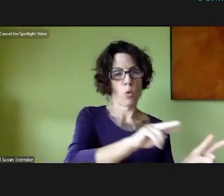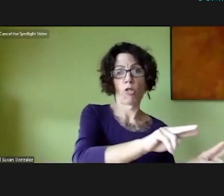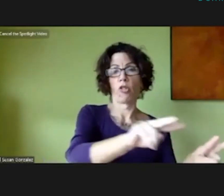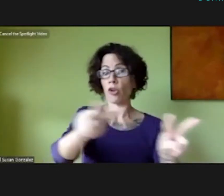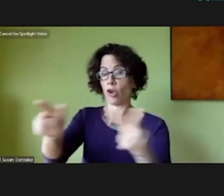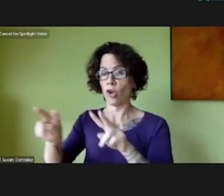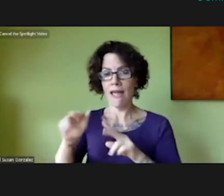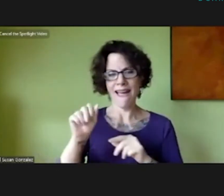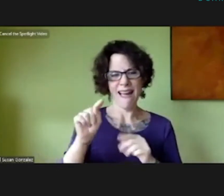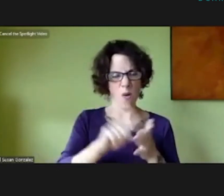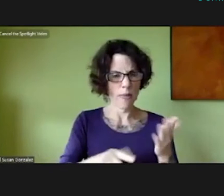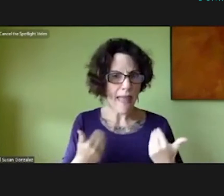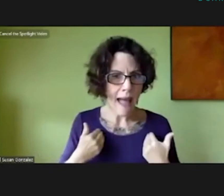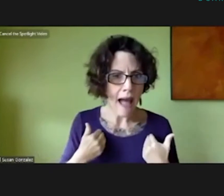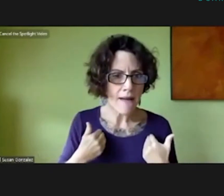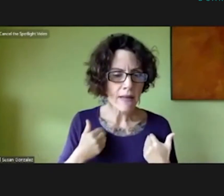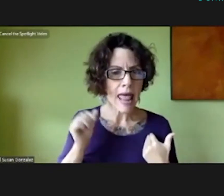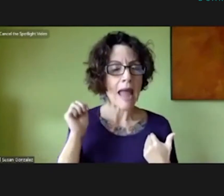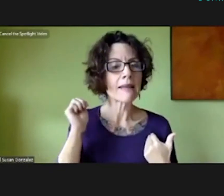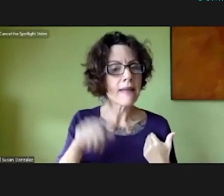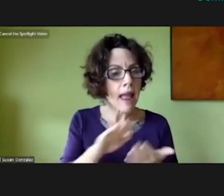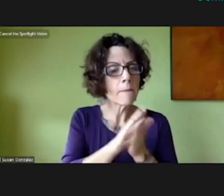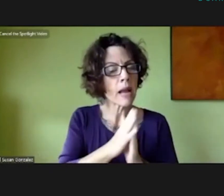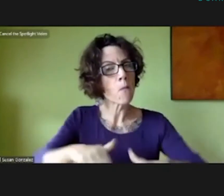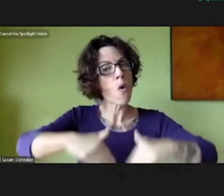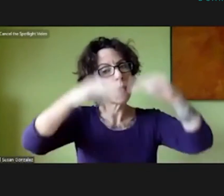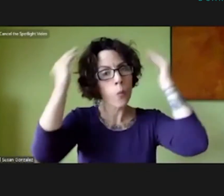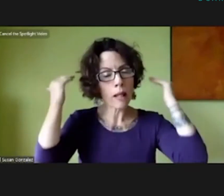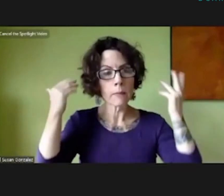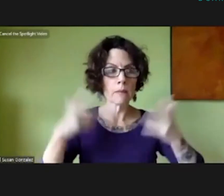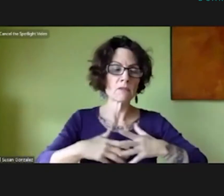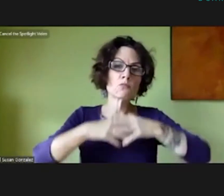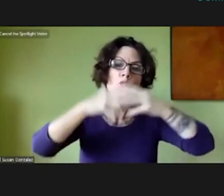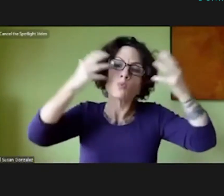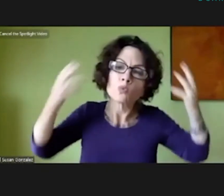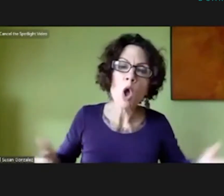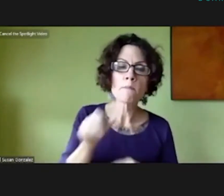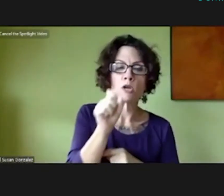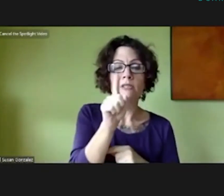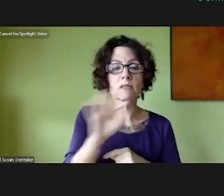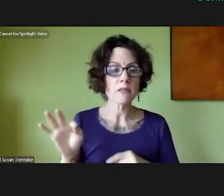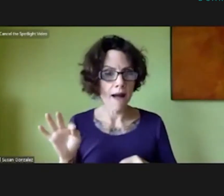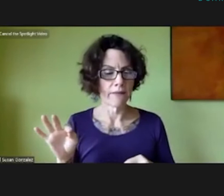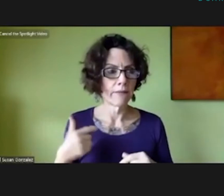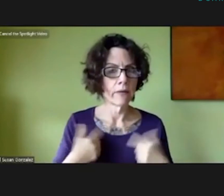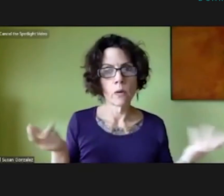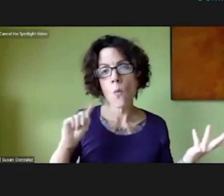People struggle with inventory of personal property because they have to look at what they